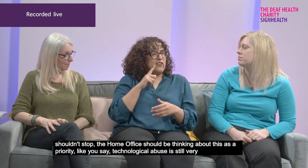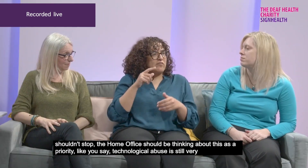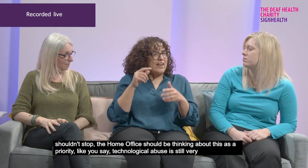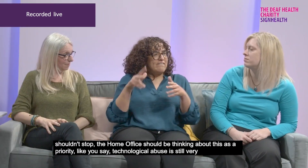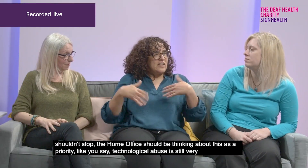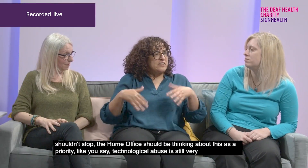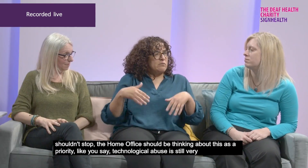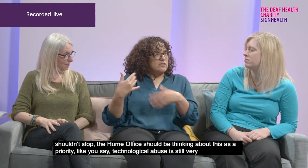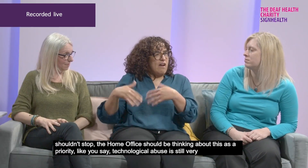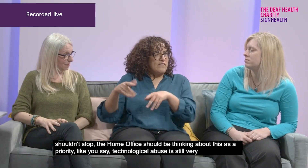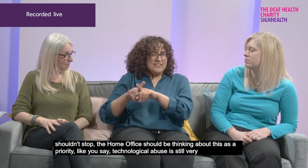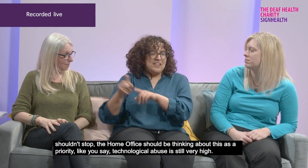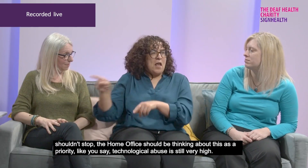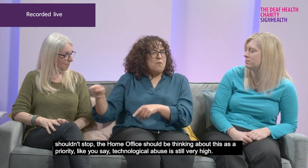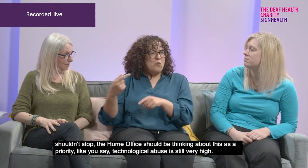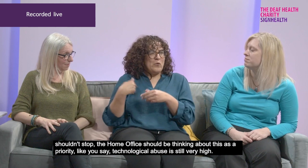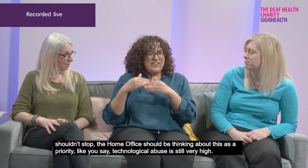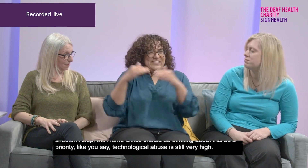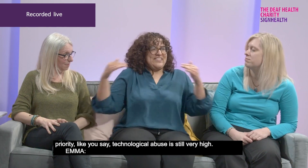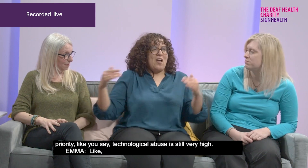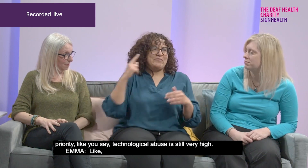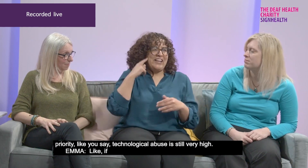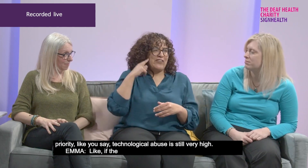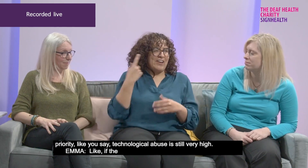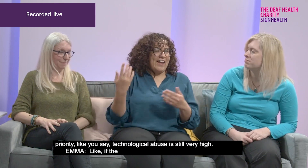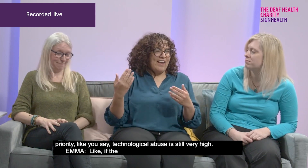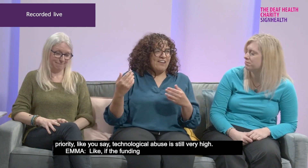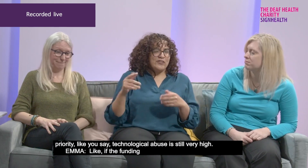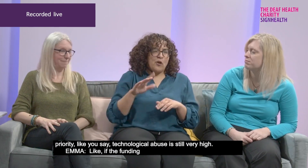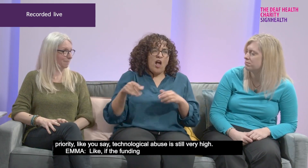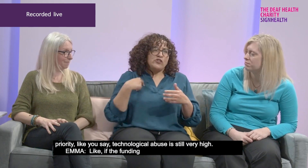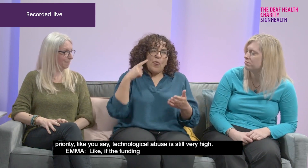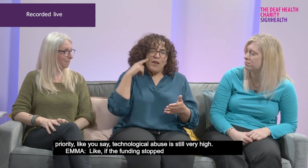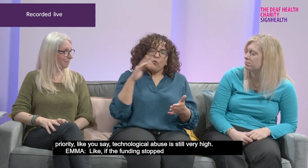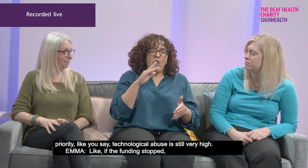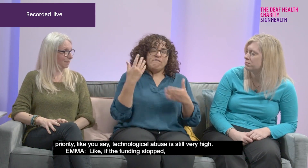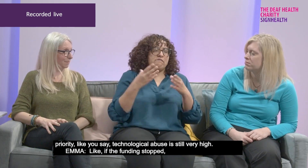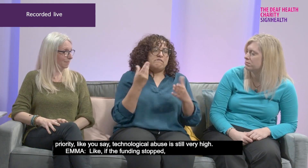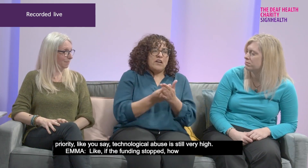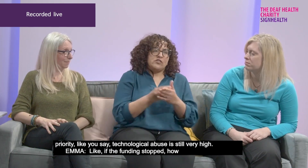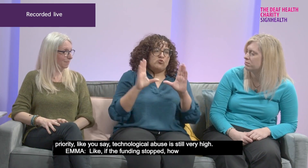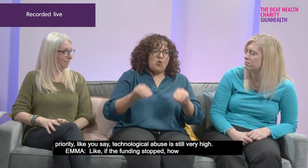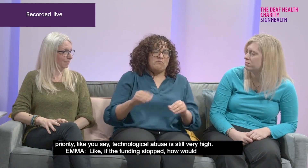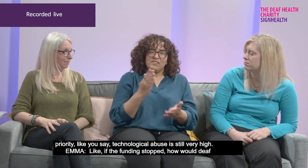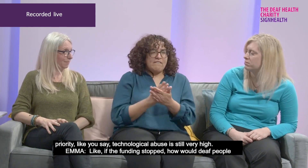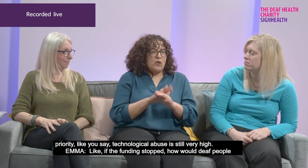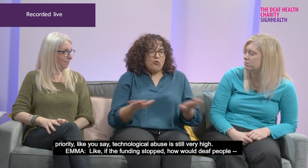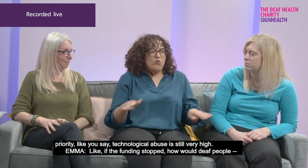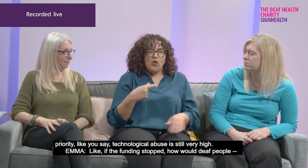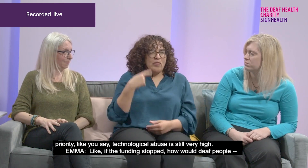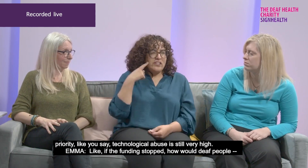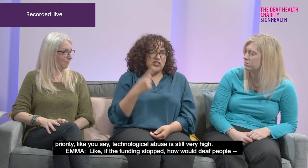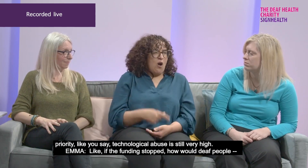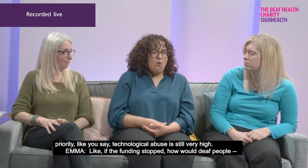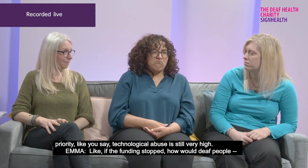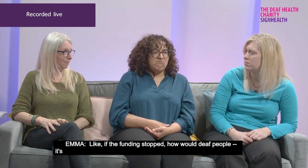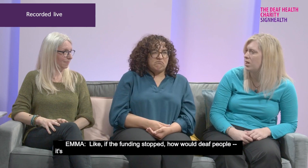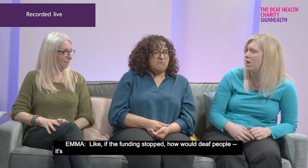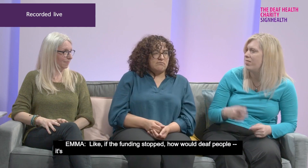stopped, how would deaf people... It's just not fair. Like, hearing domestic abuse victims will get support, but deaf people